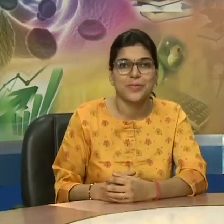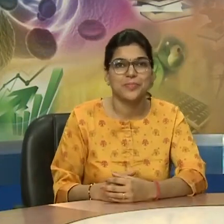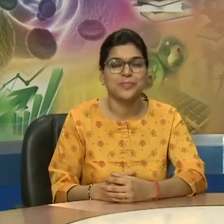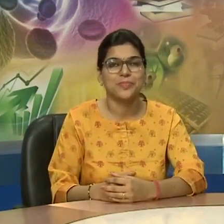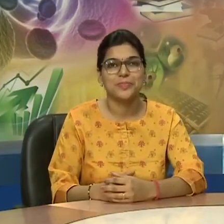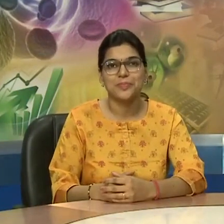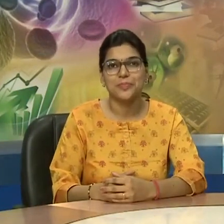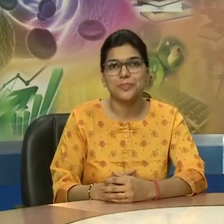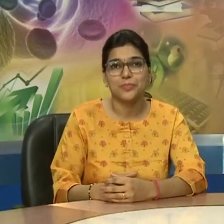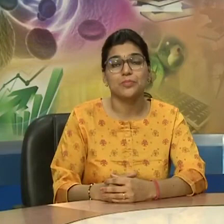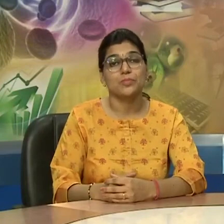profit.